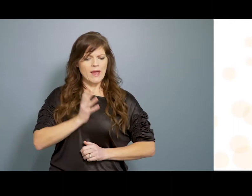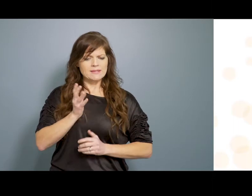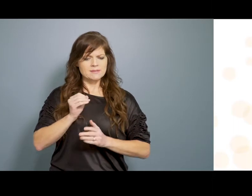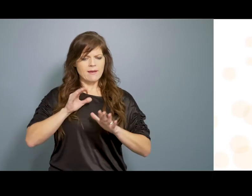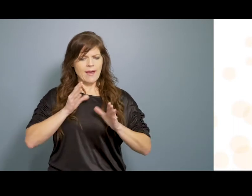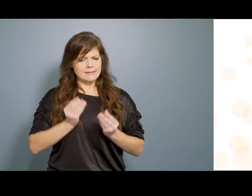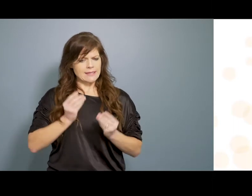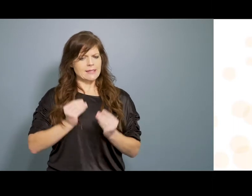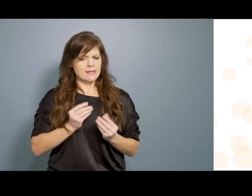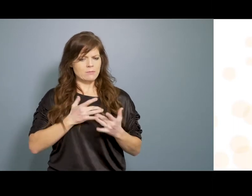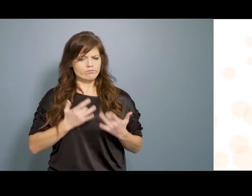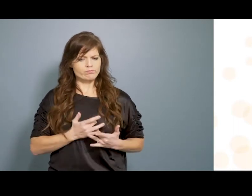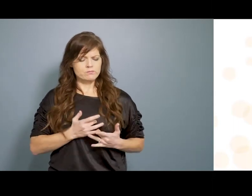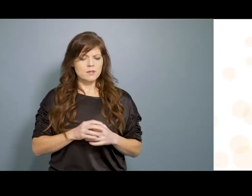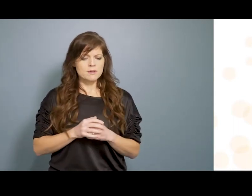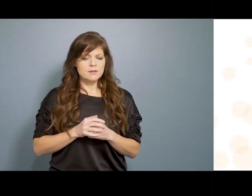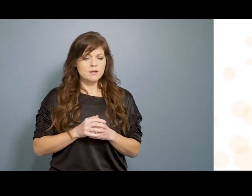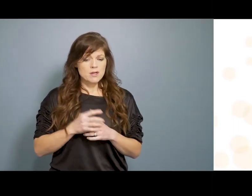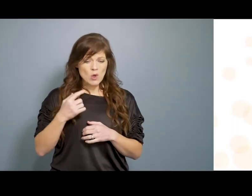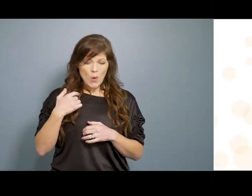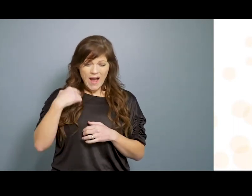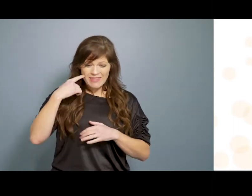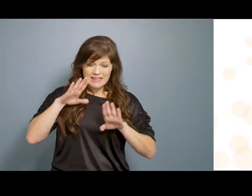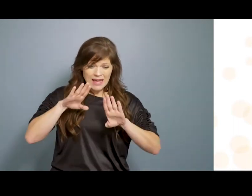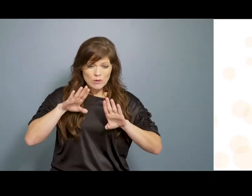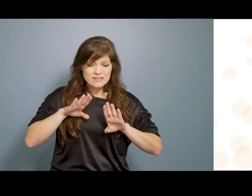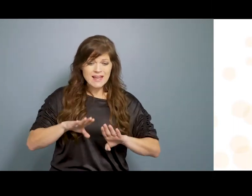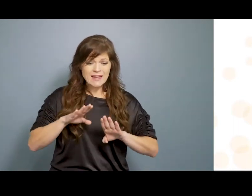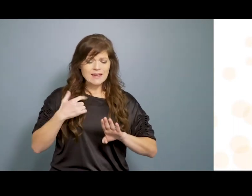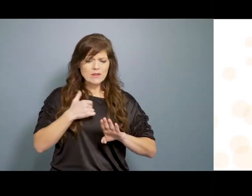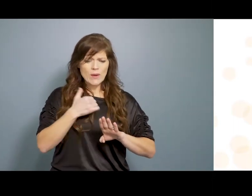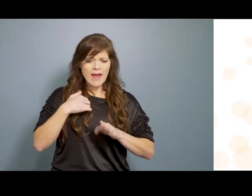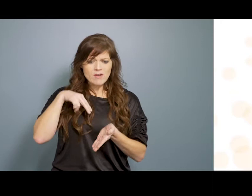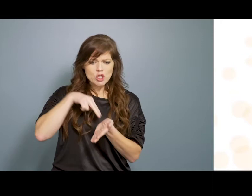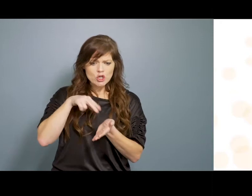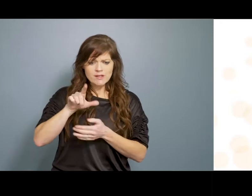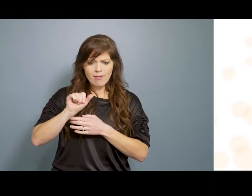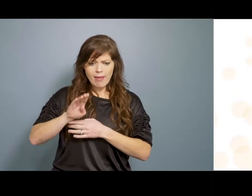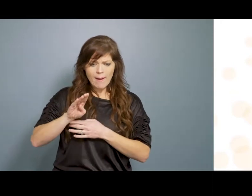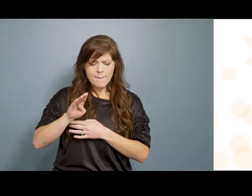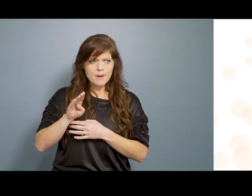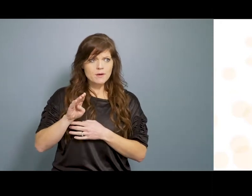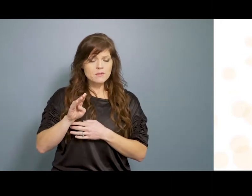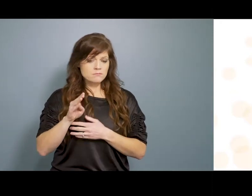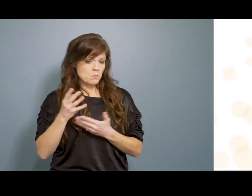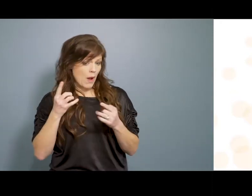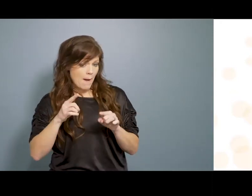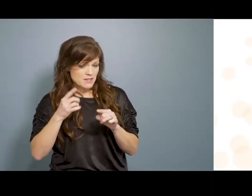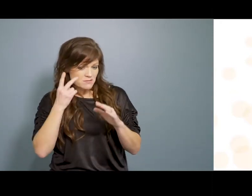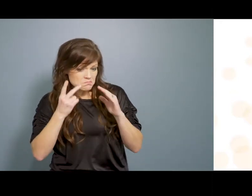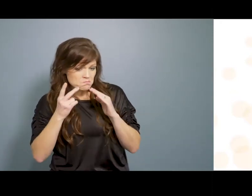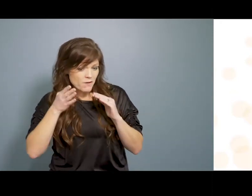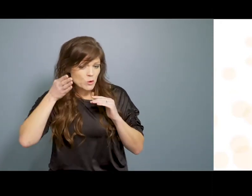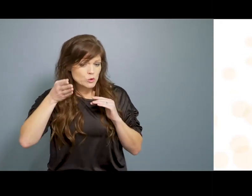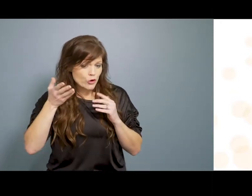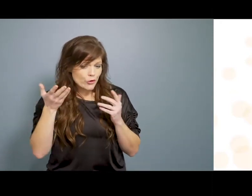professionalism. Today, we think it's outstanding that we have a virtual nursing lab. What about tomorrow? What might